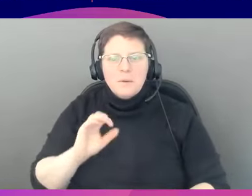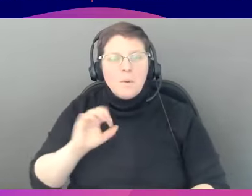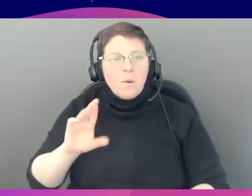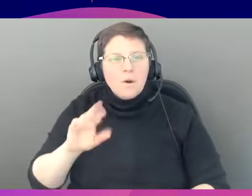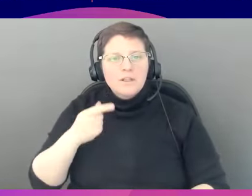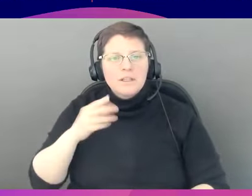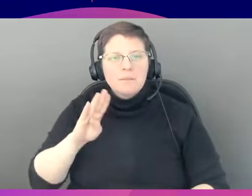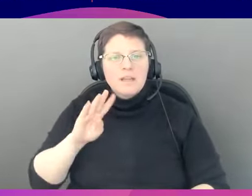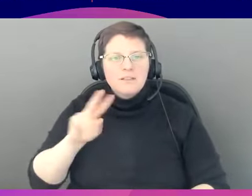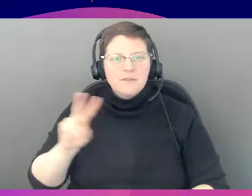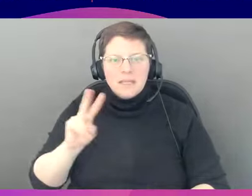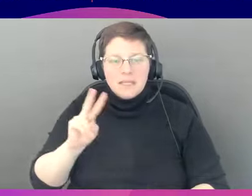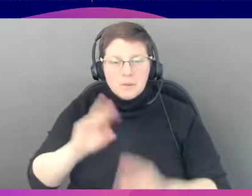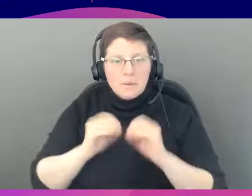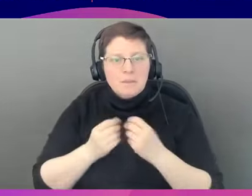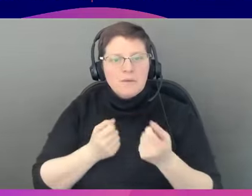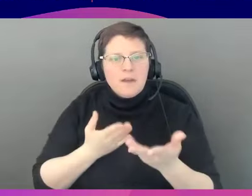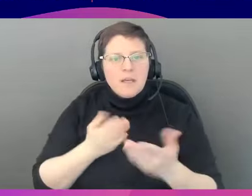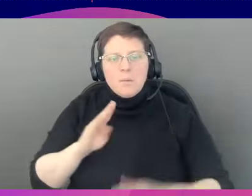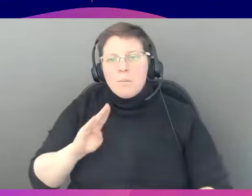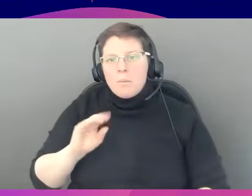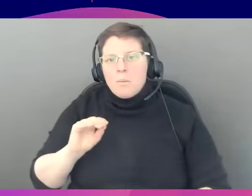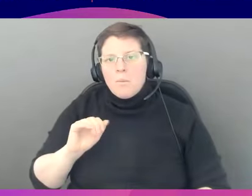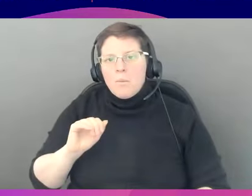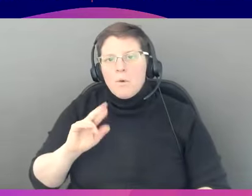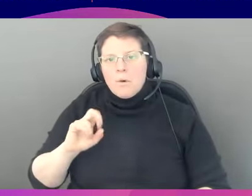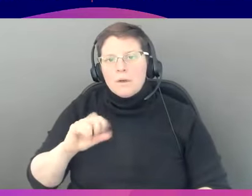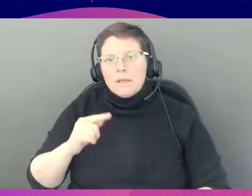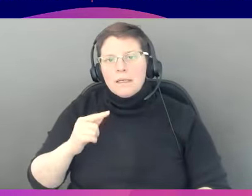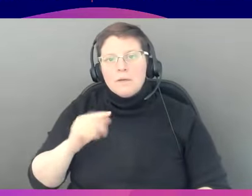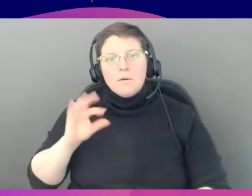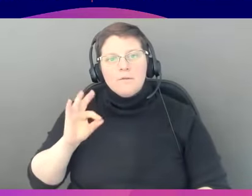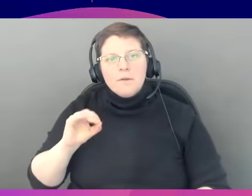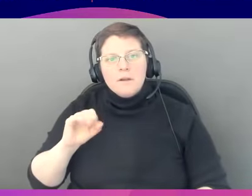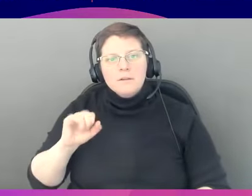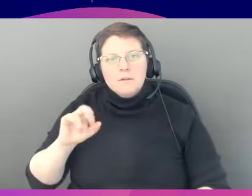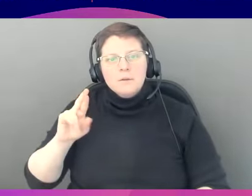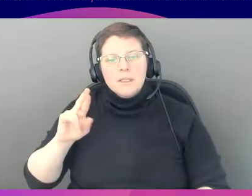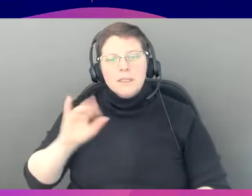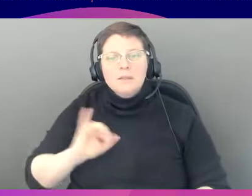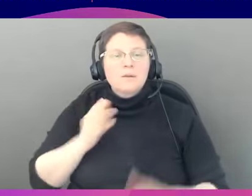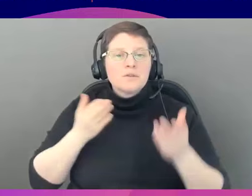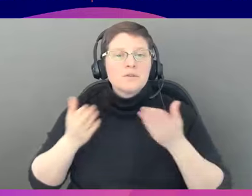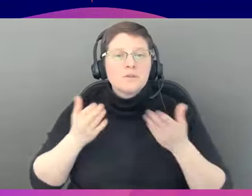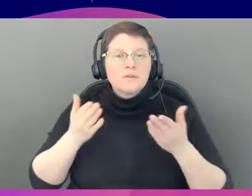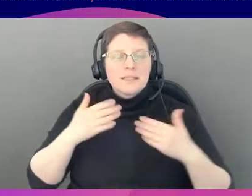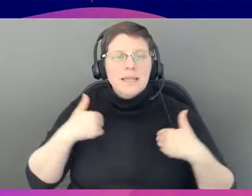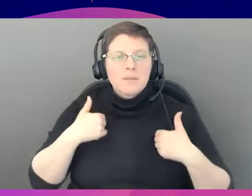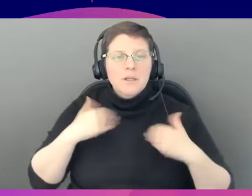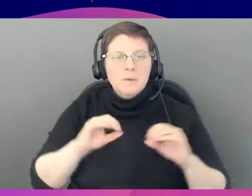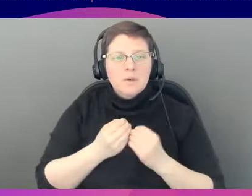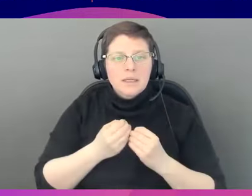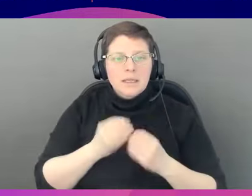violence organizations offering boarding or fostering programs, as well as service animal organizations. The case studies